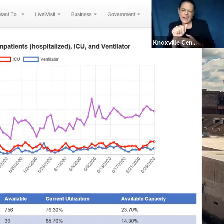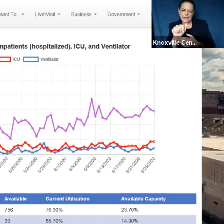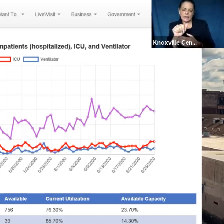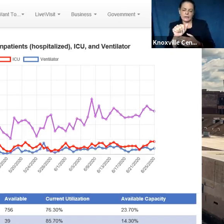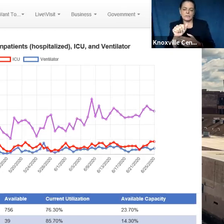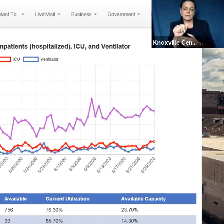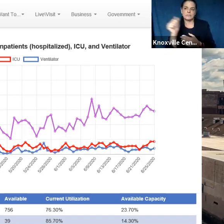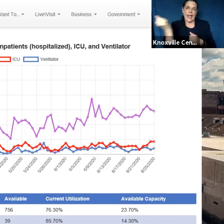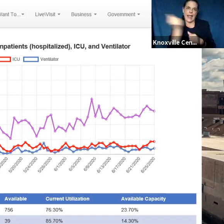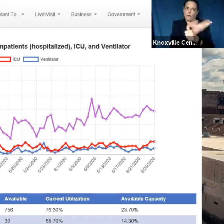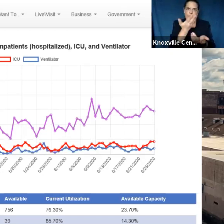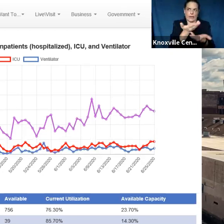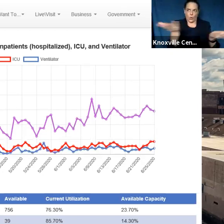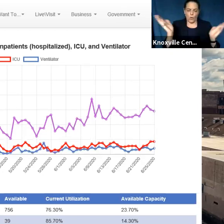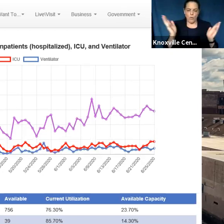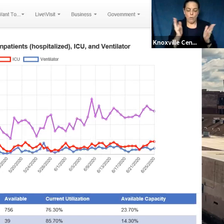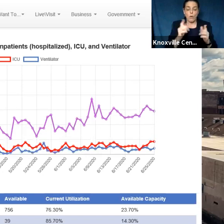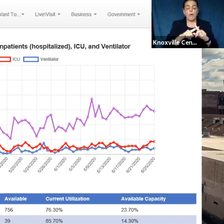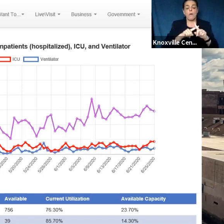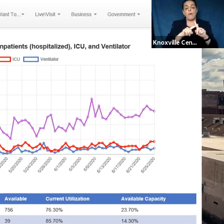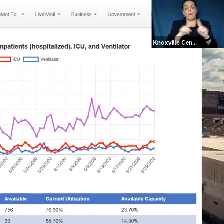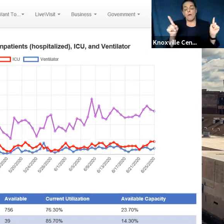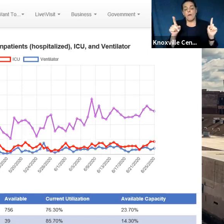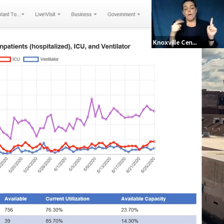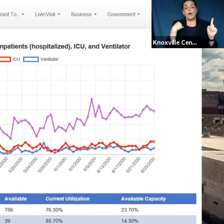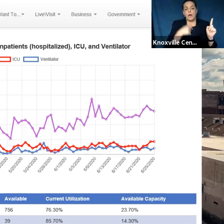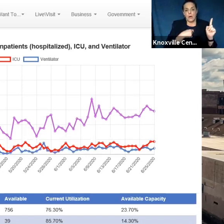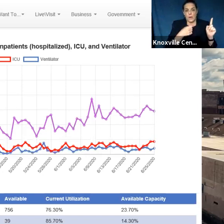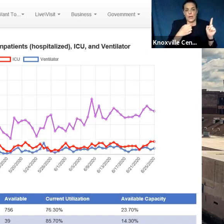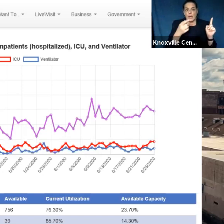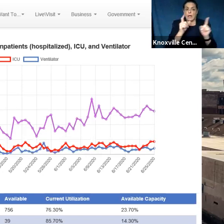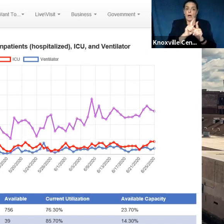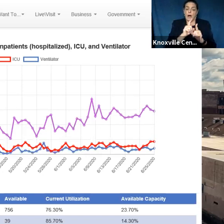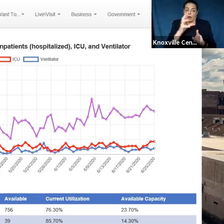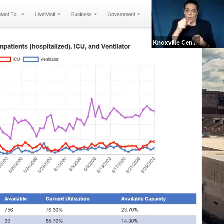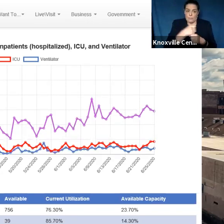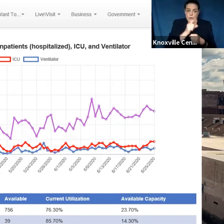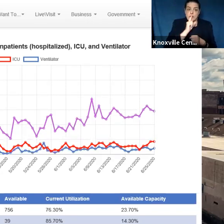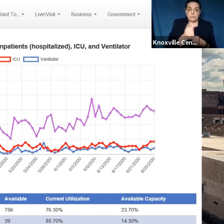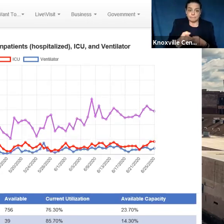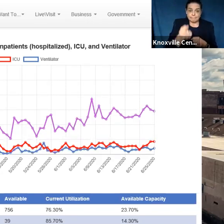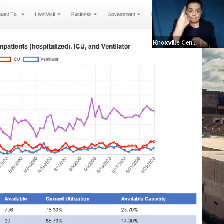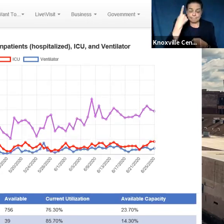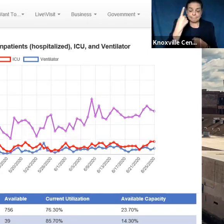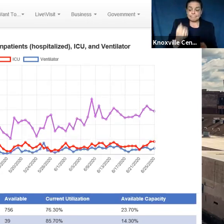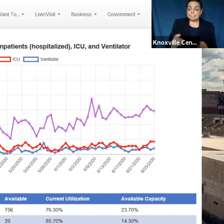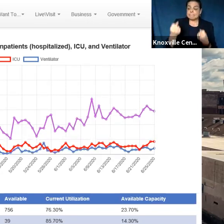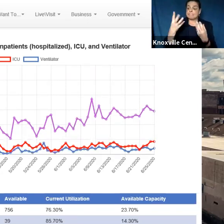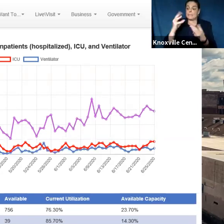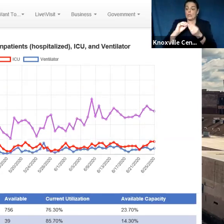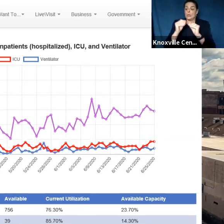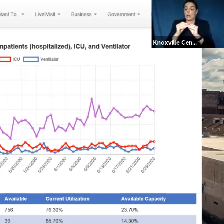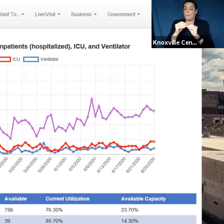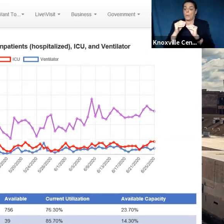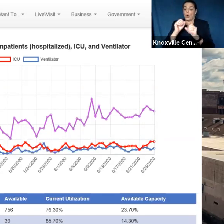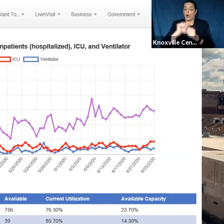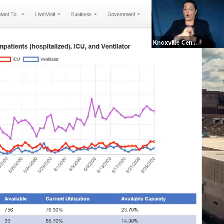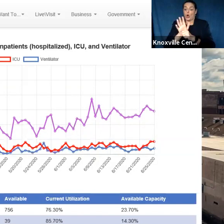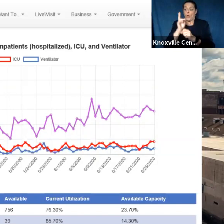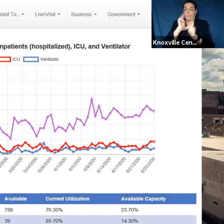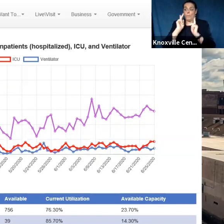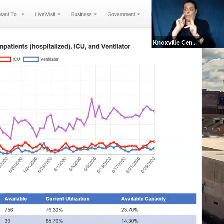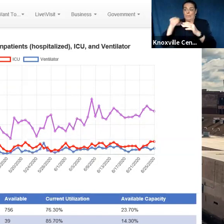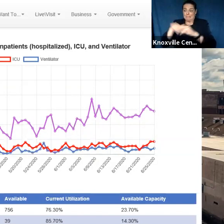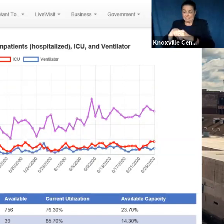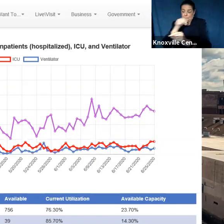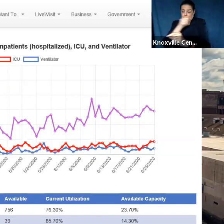consideration. However, we do want to note, while the numbers of COVID patients in the hospitals are relatively small, they